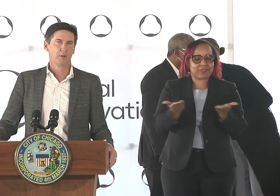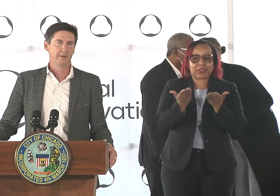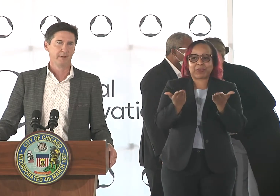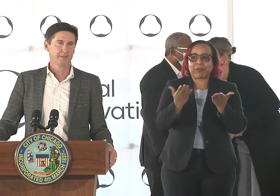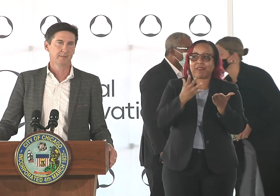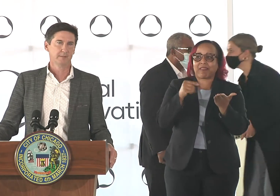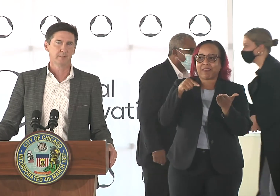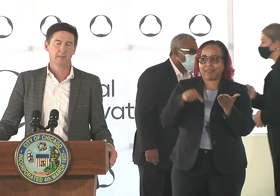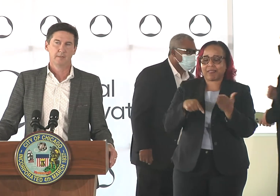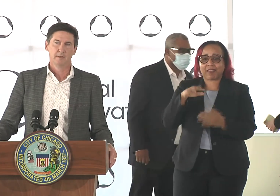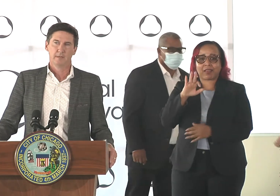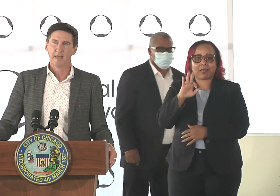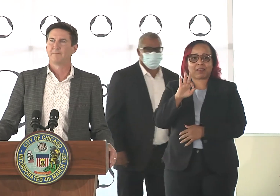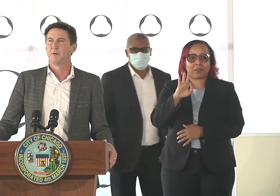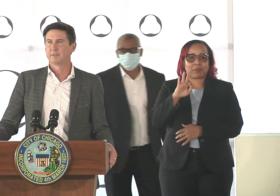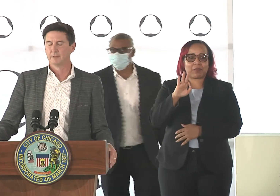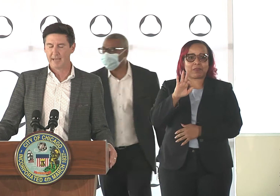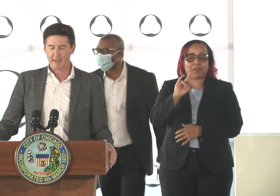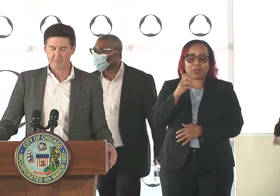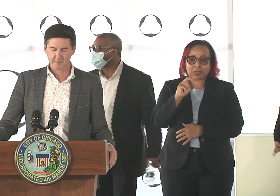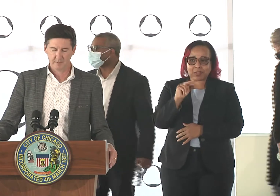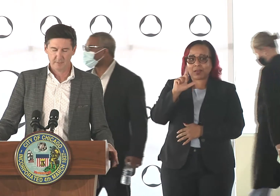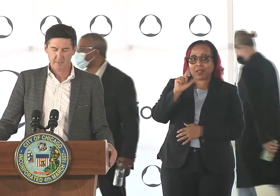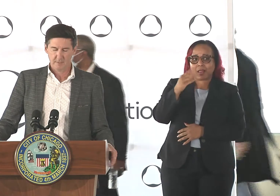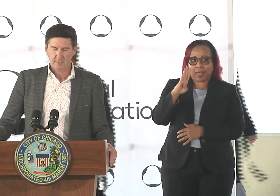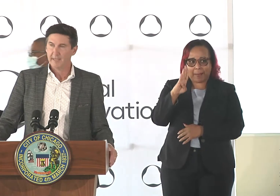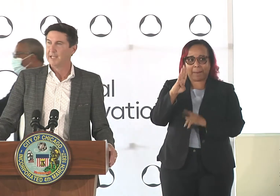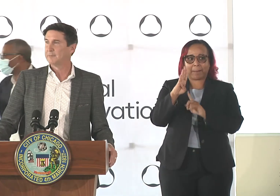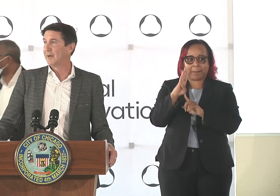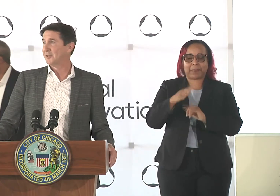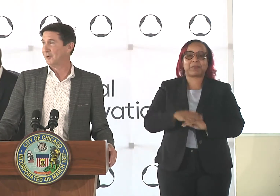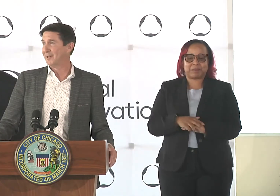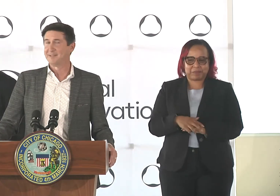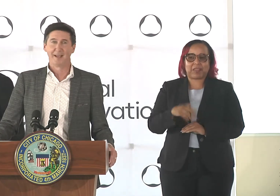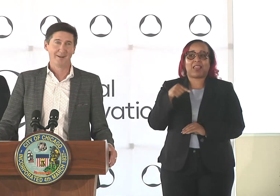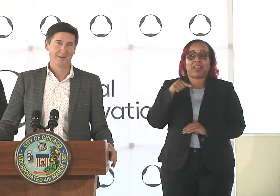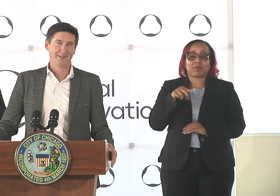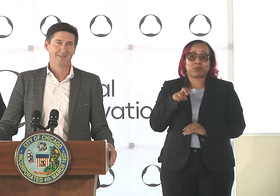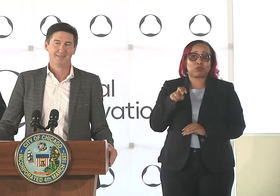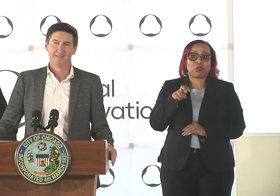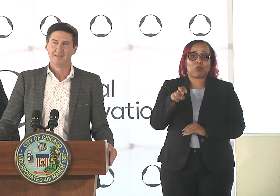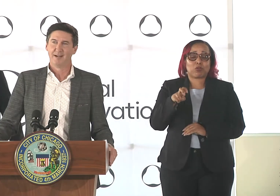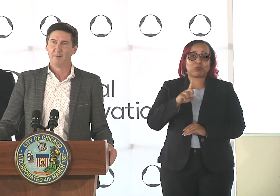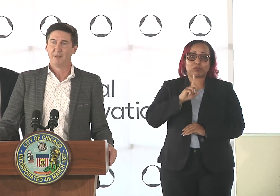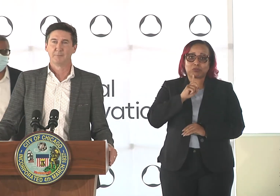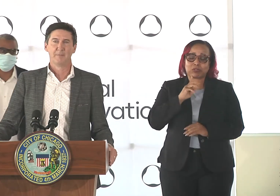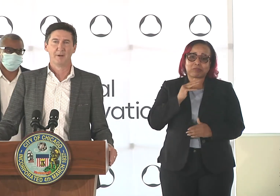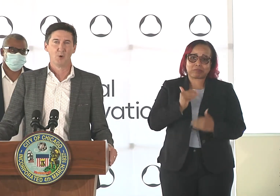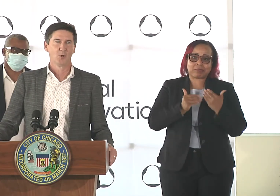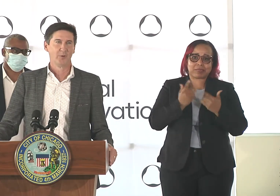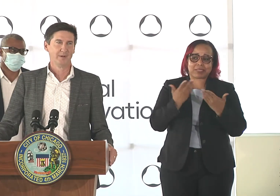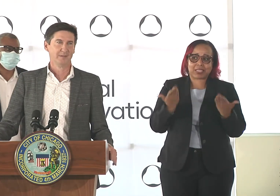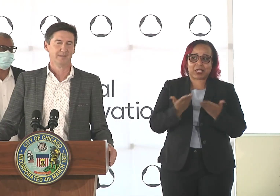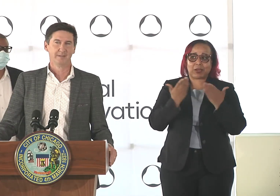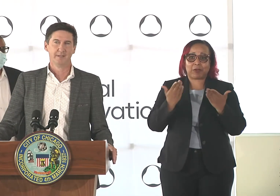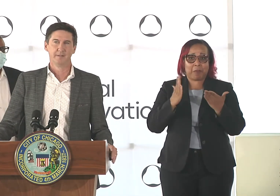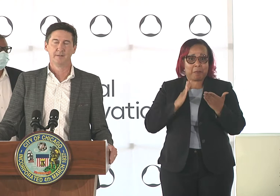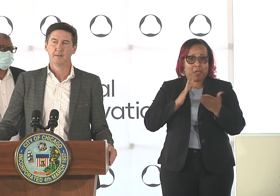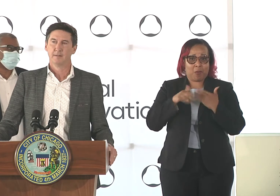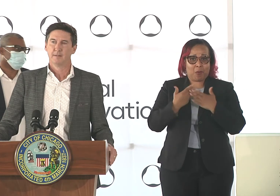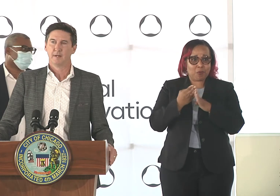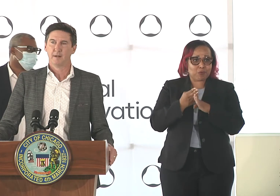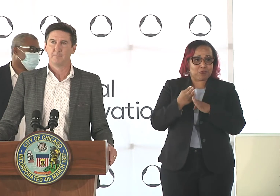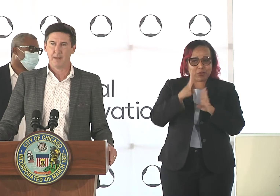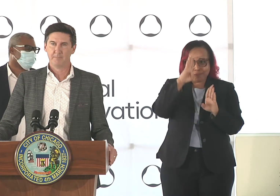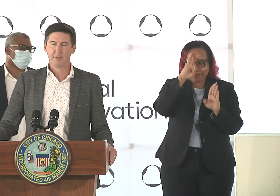at Portal Innovations at Fulton Labs. It's been a journey to get here. I've spent my whole career in